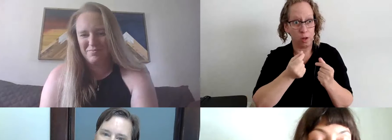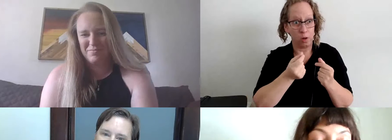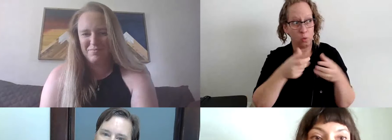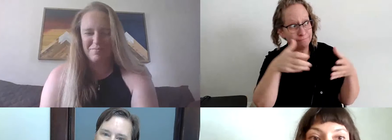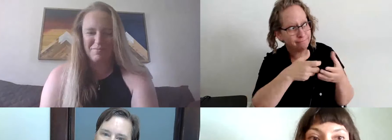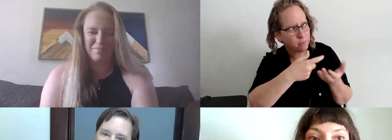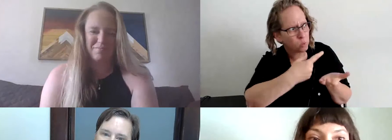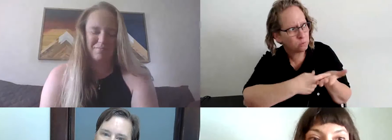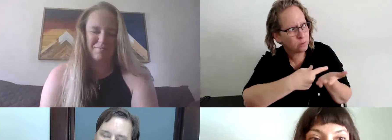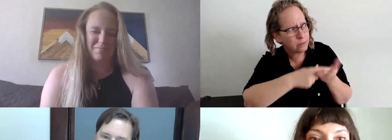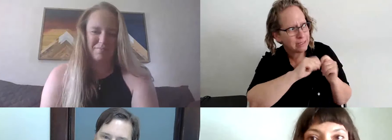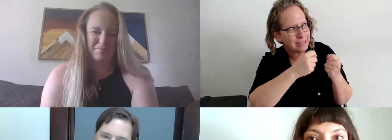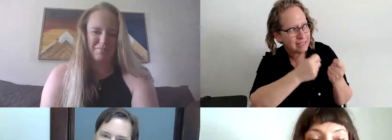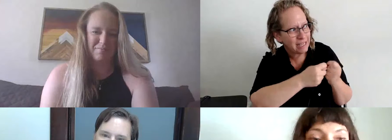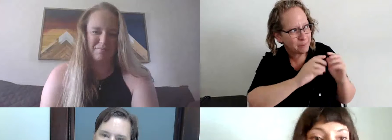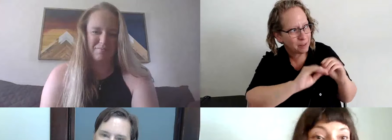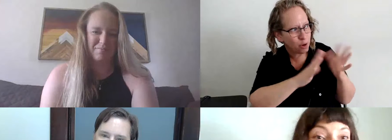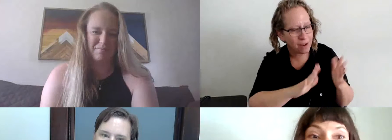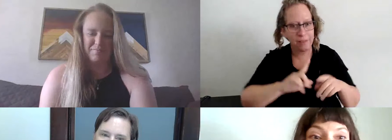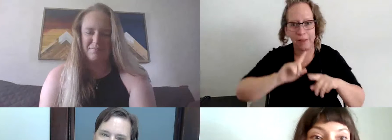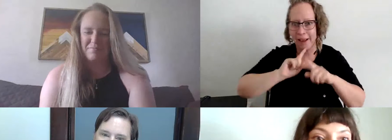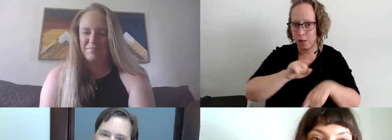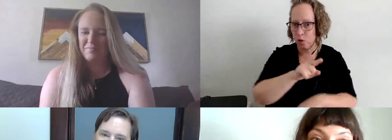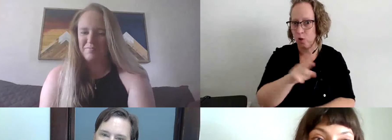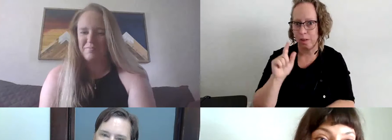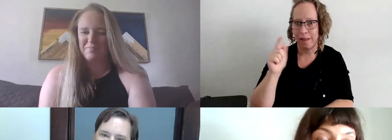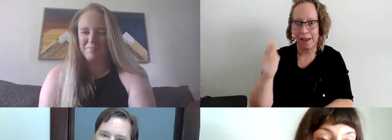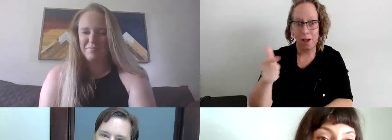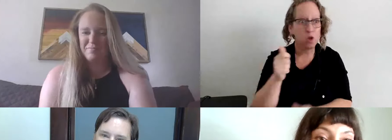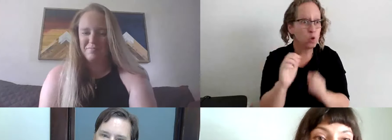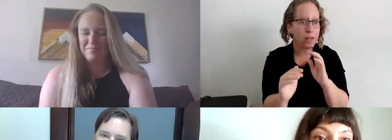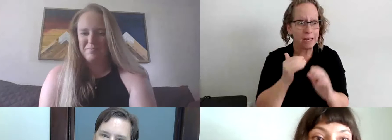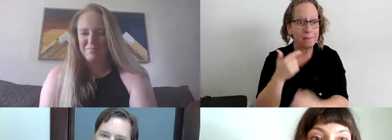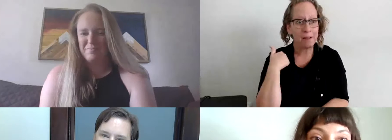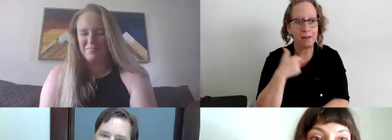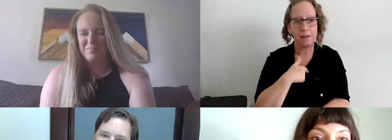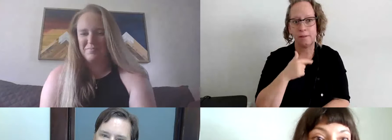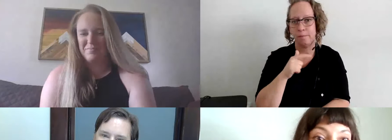and get clarification, get back to you. You can even email us at